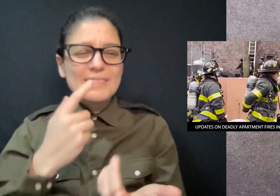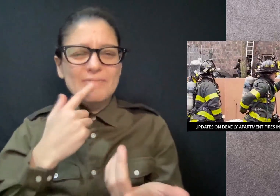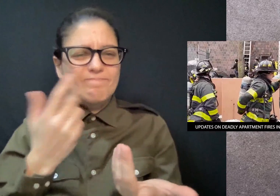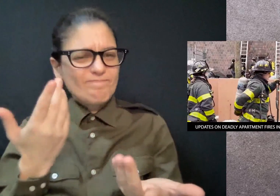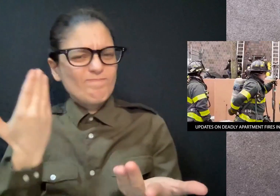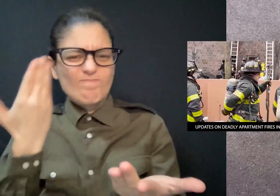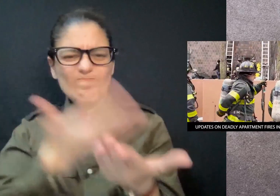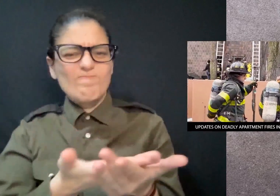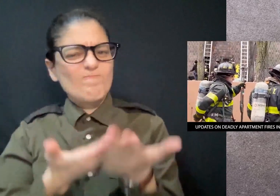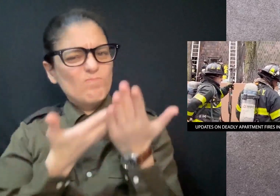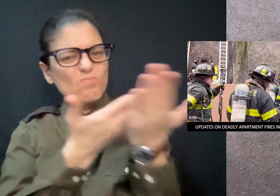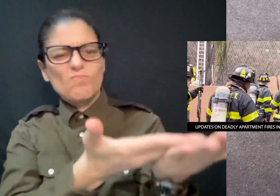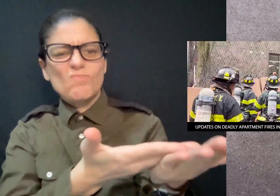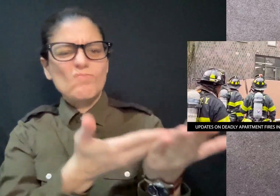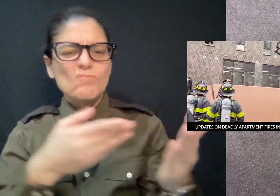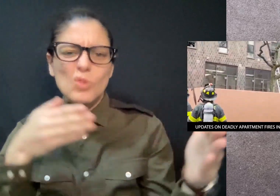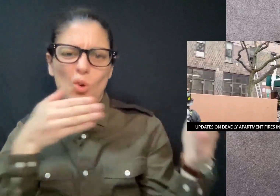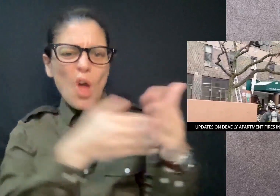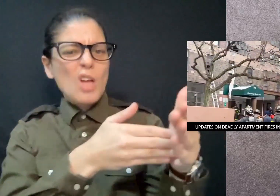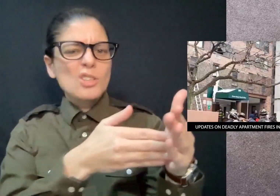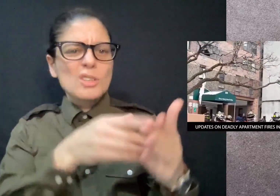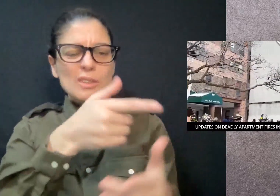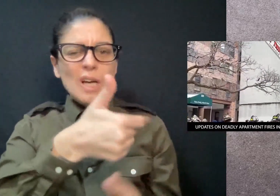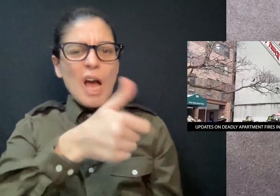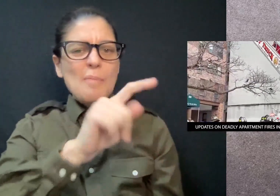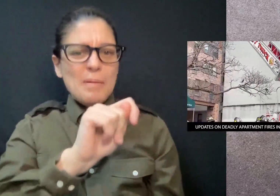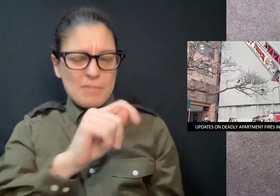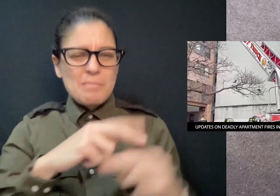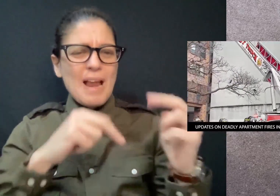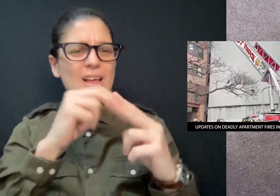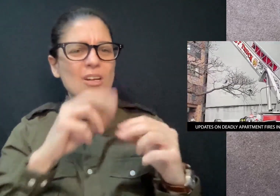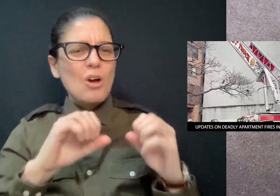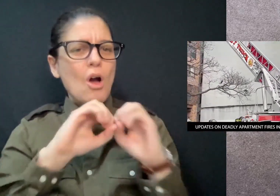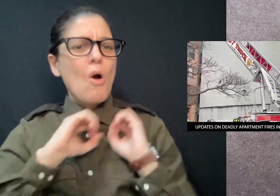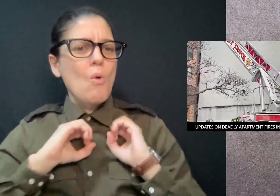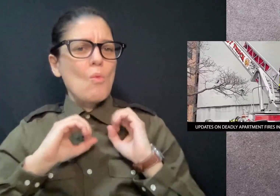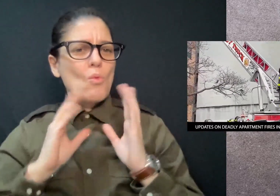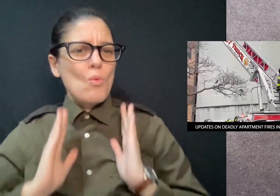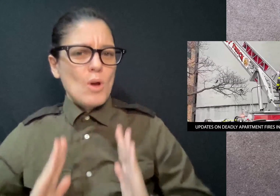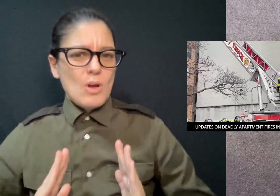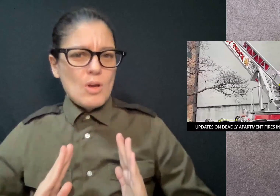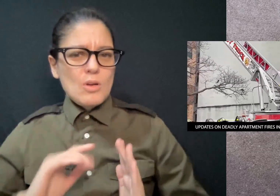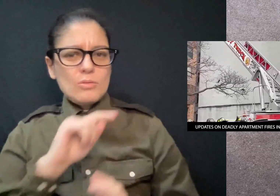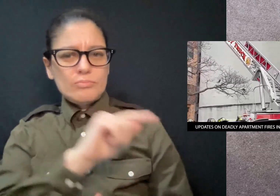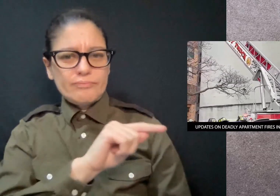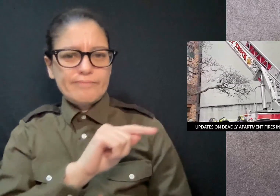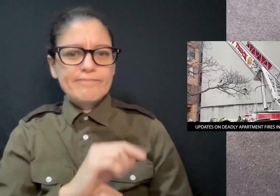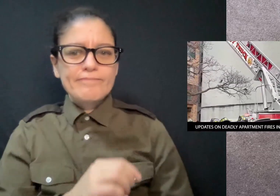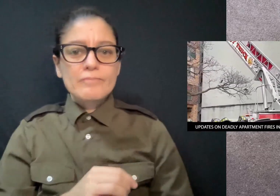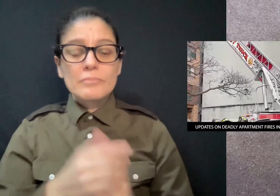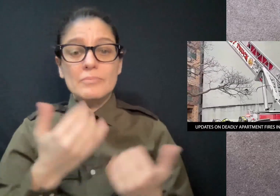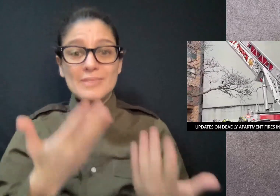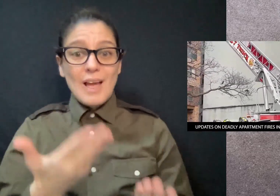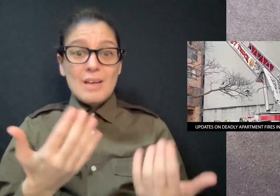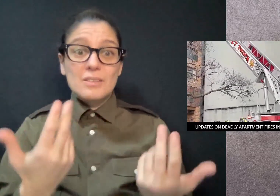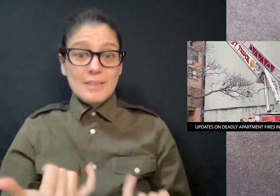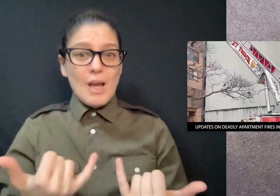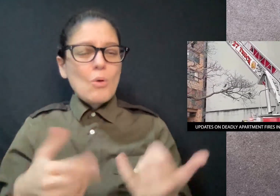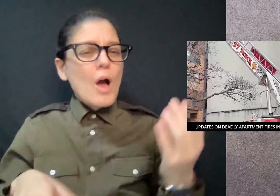The youngest victim was a 5-year-old girl, and the oldest was a 50-year-old woman.